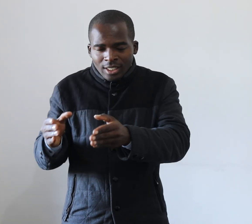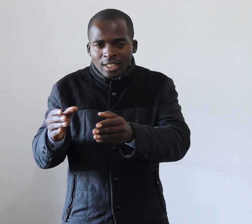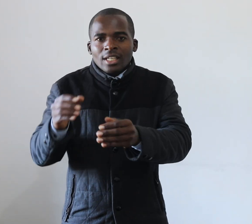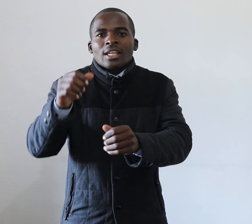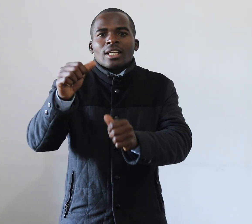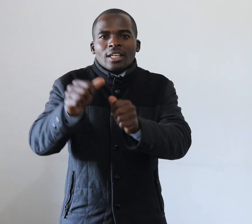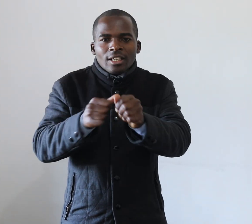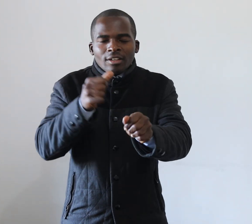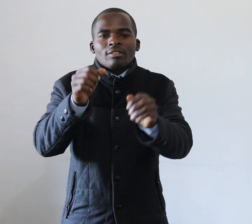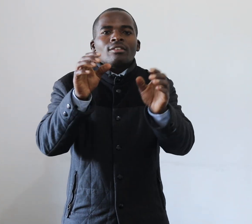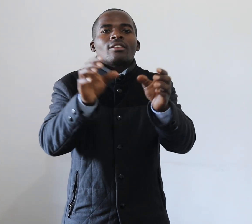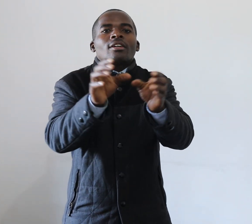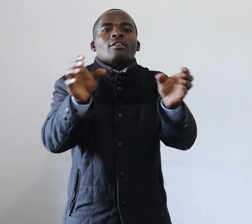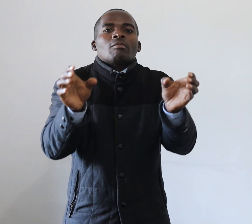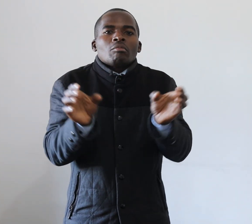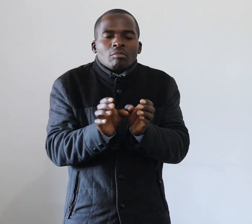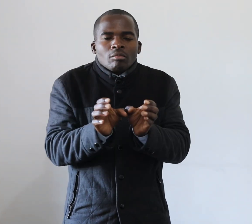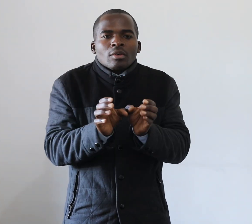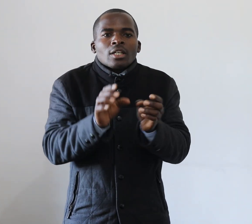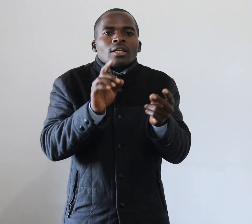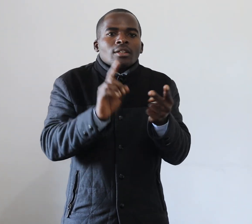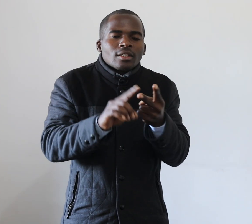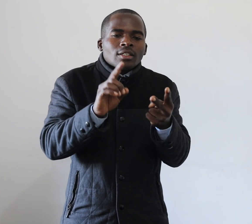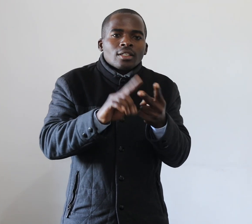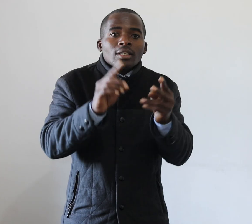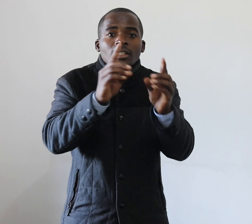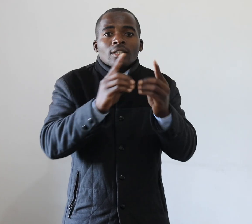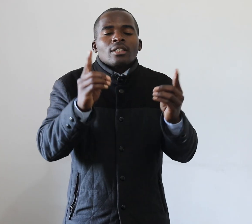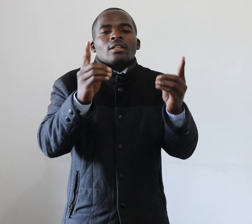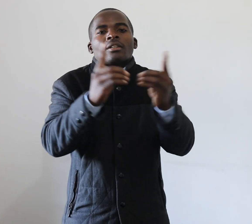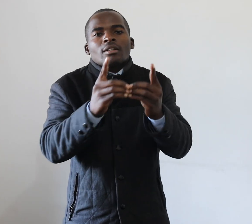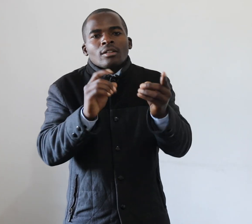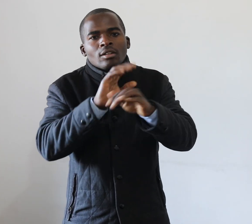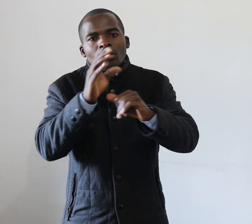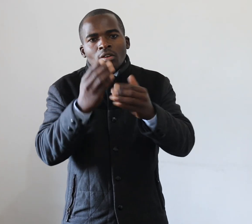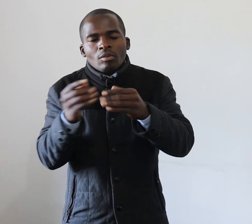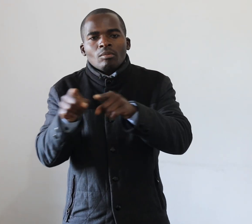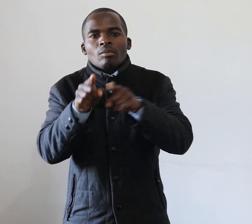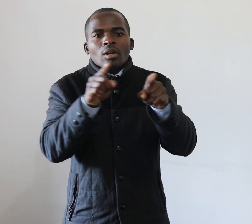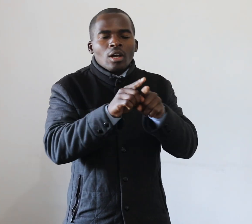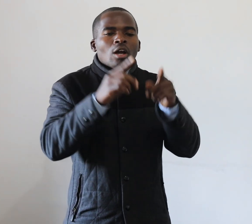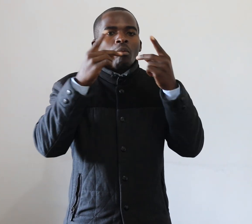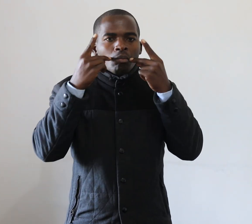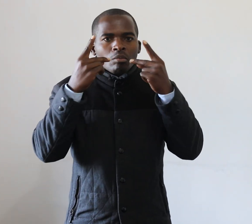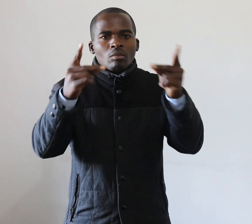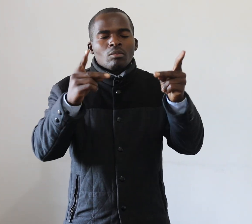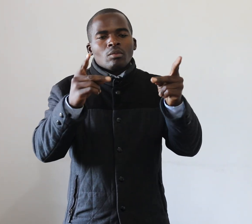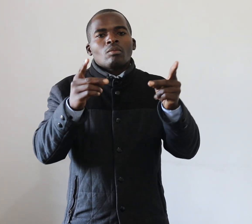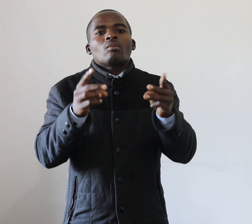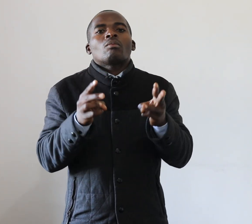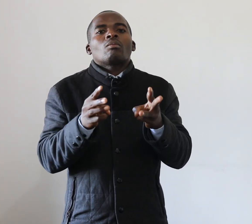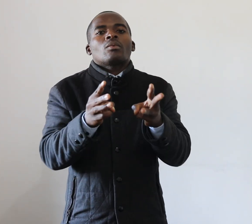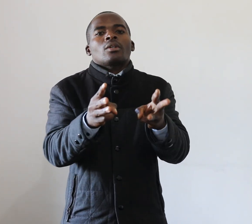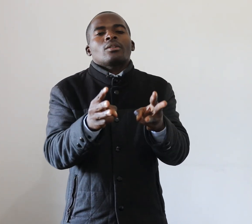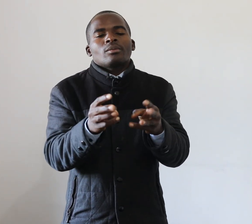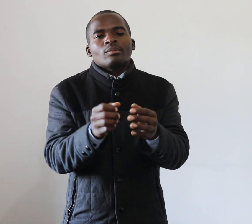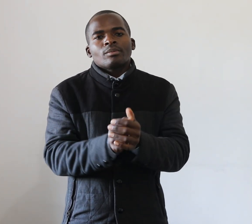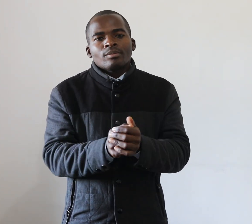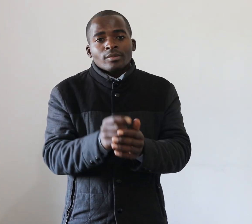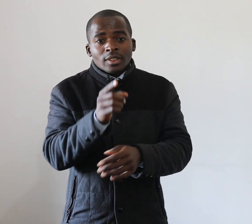district, or ward through a notice published in the Government Gazette. Their duties